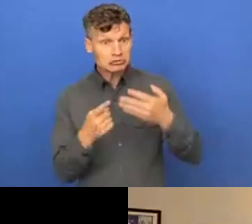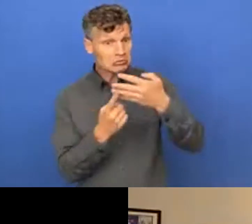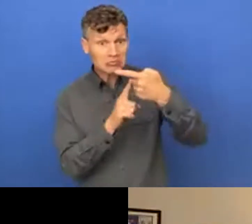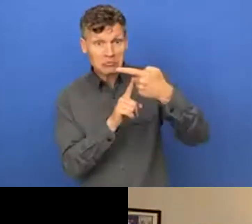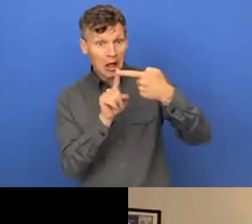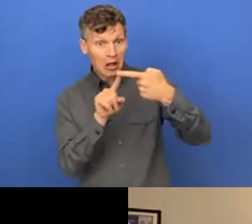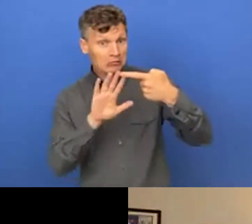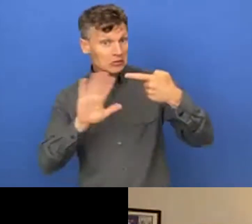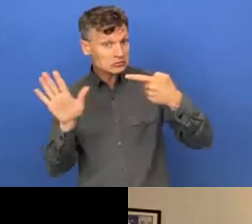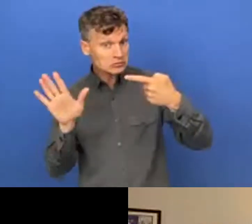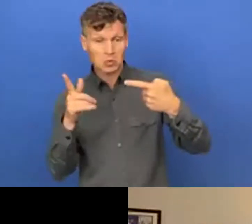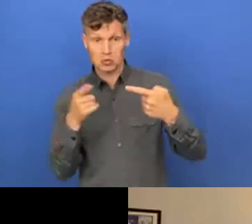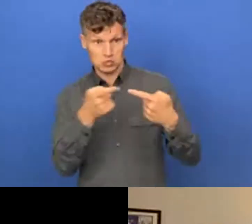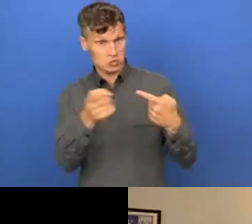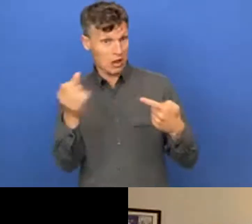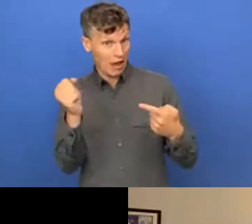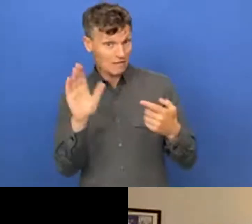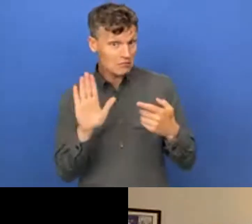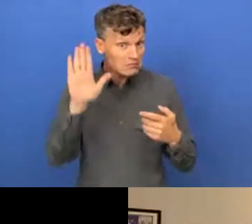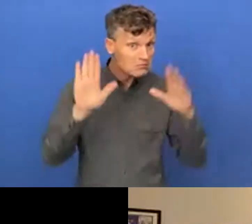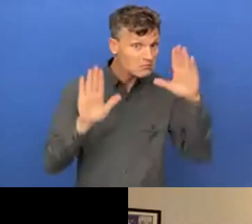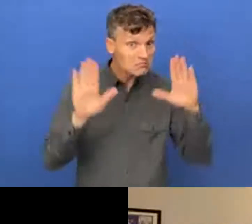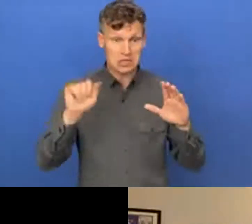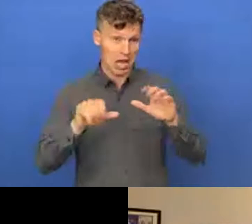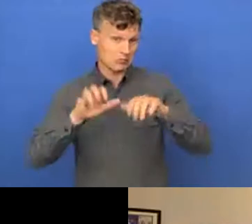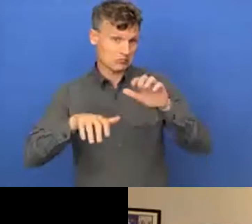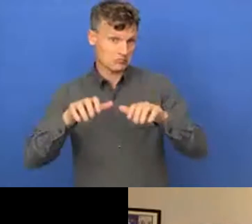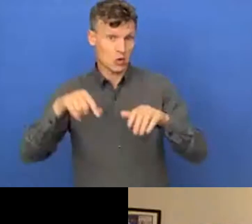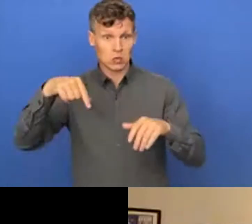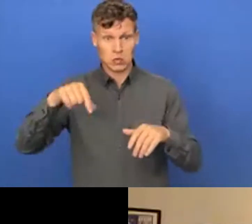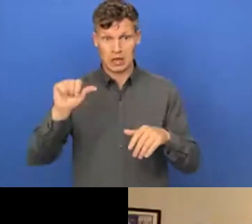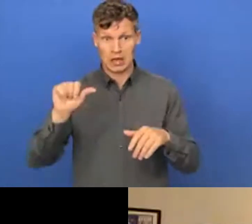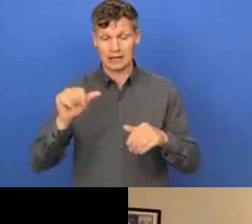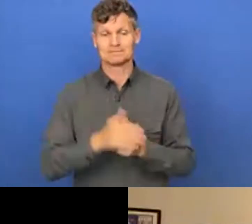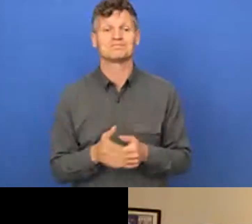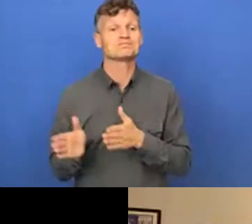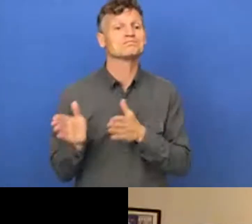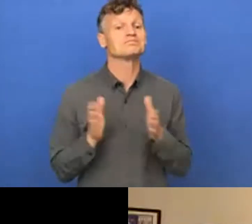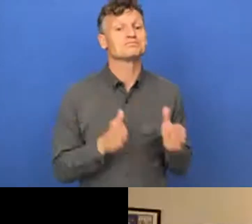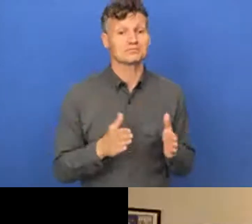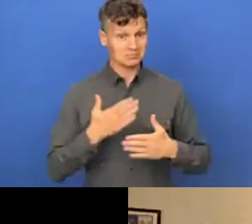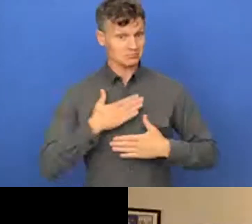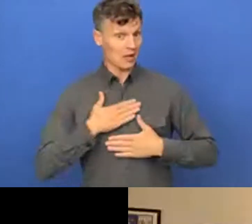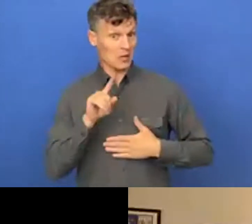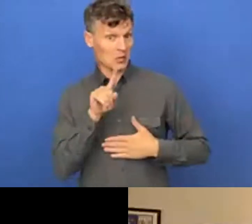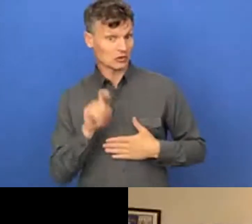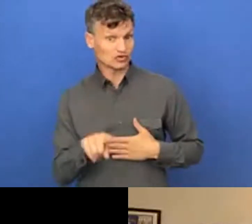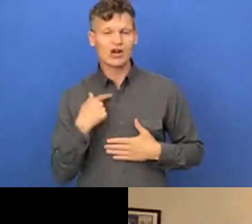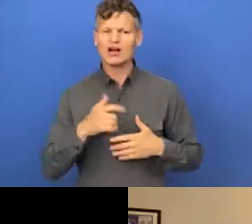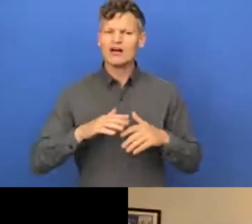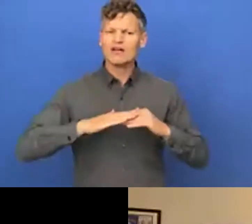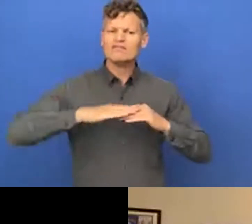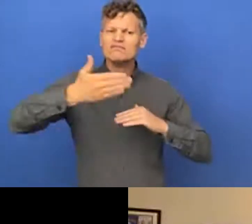have a question for you on cyberbullying. We know that cyberbullying is a form of bullying that is increasing, even